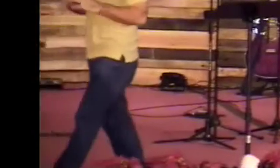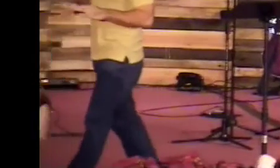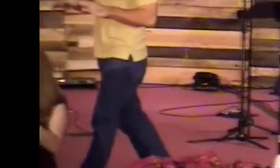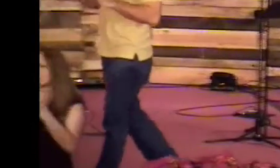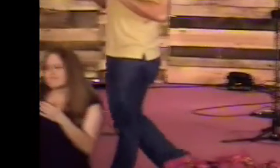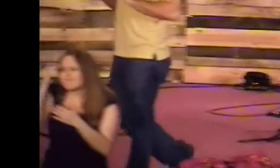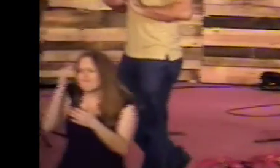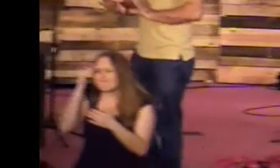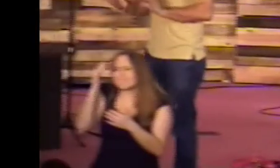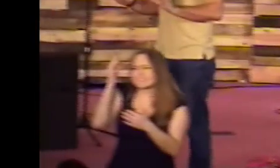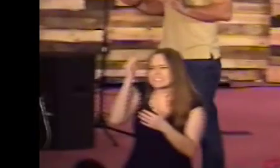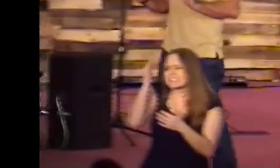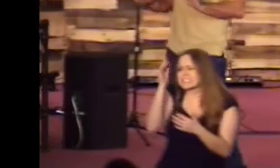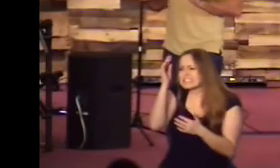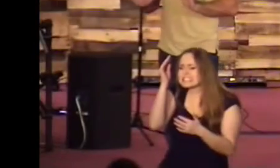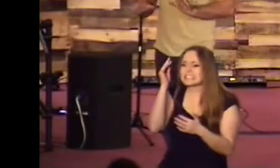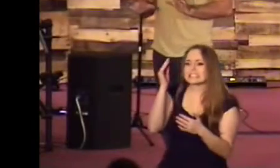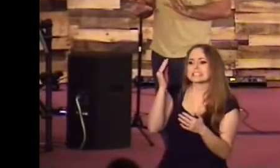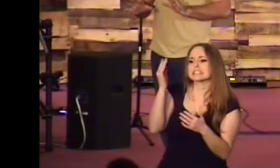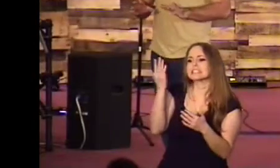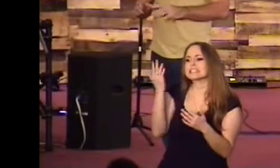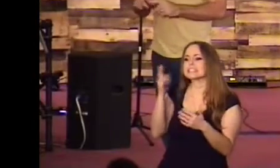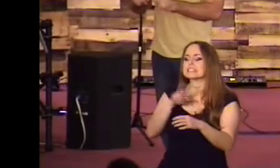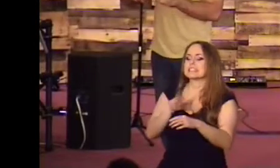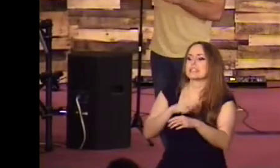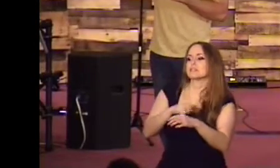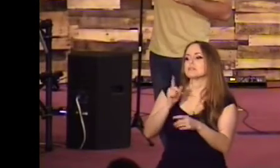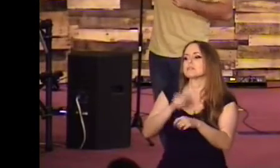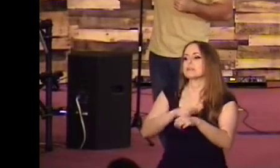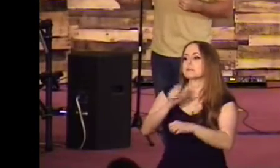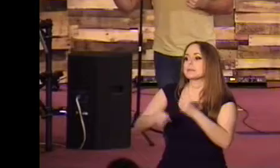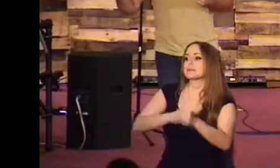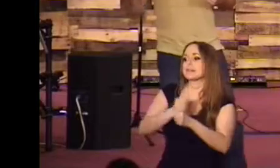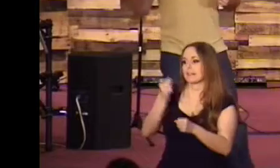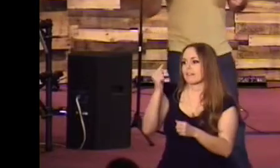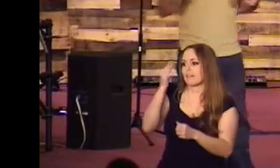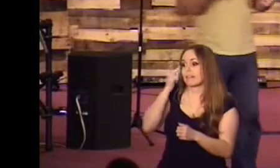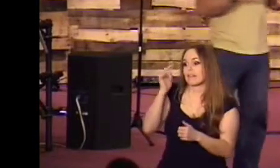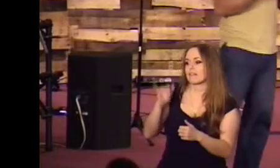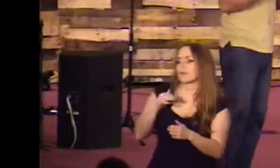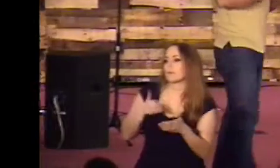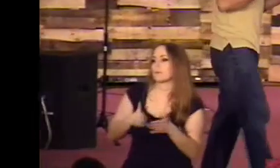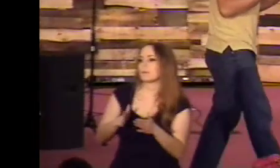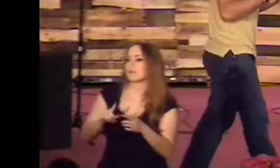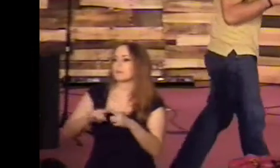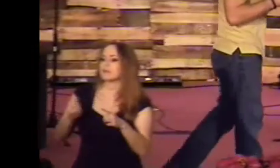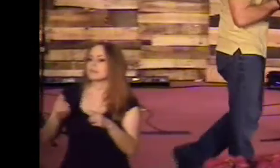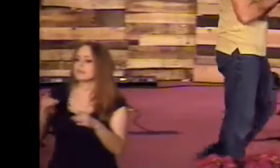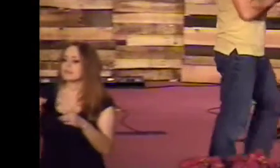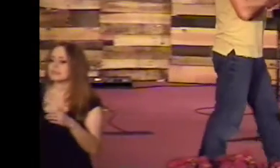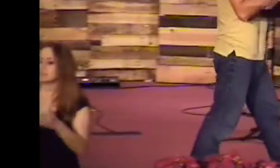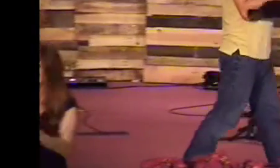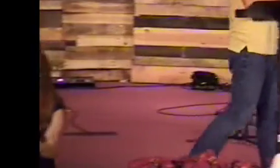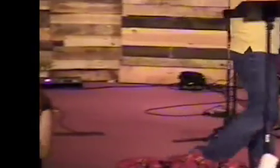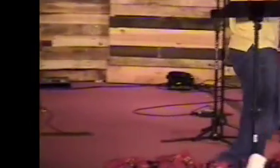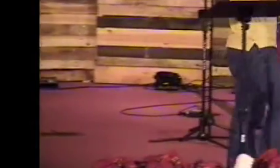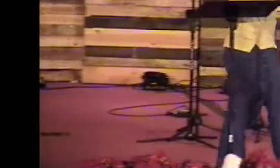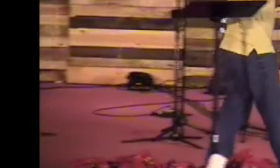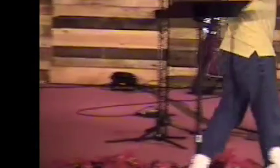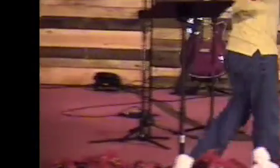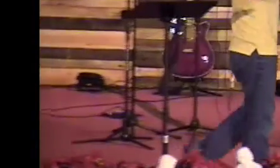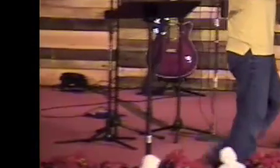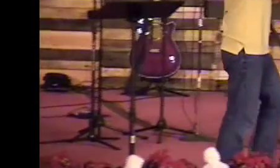thinking about it, and it's just a natural time of year to think that way. And then going into the new year, we start thinking, okay, how can I change? How can